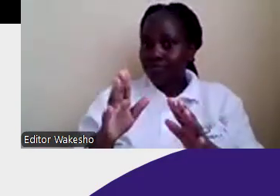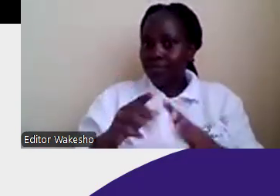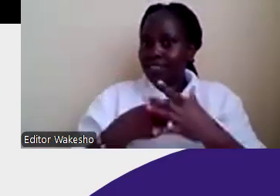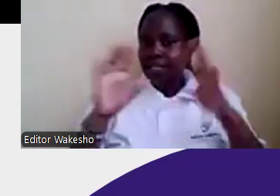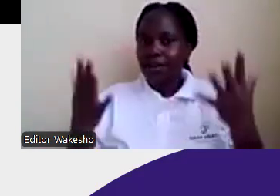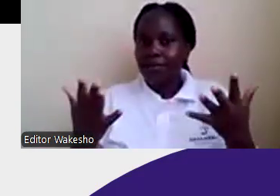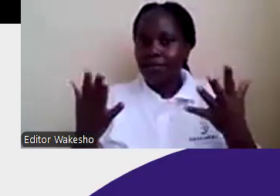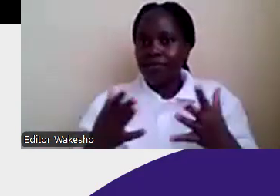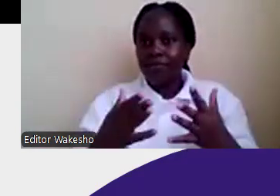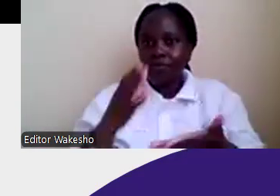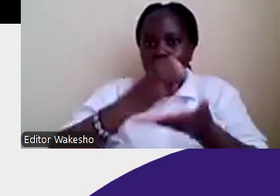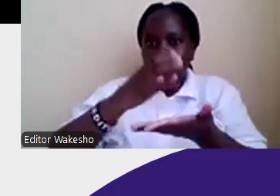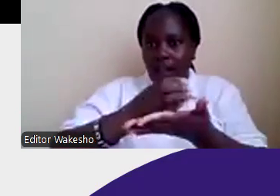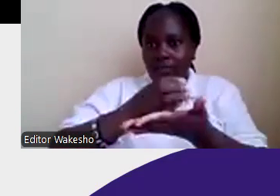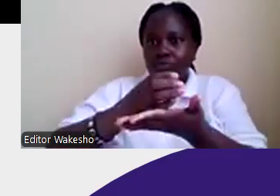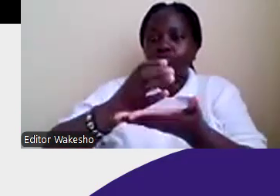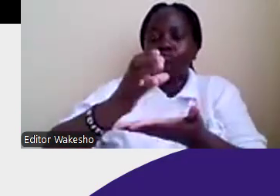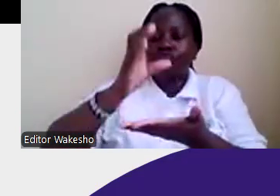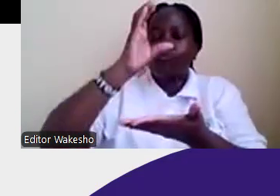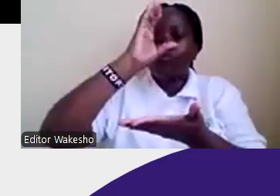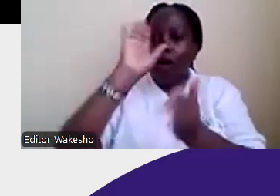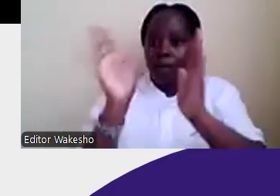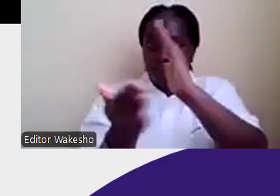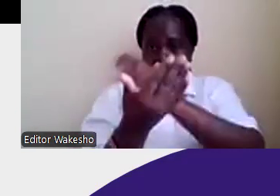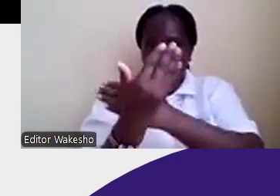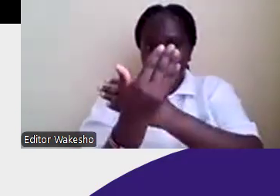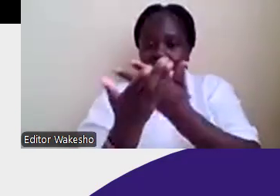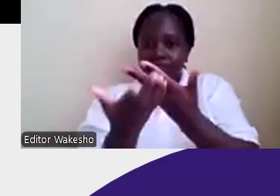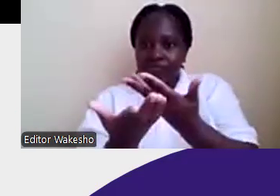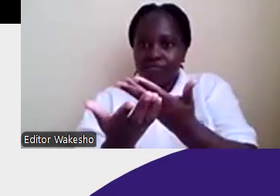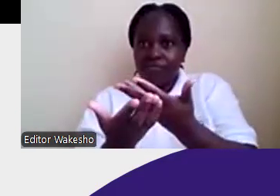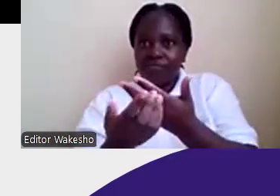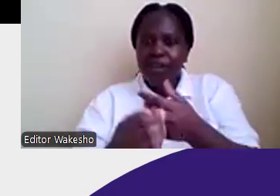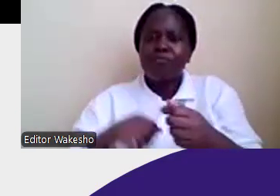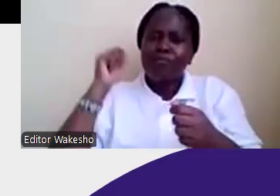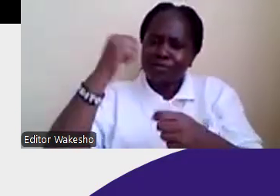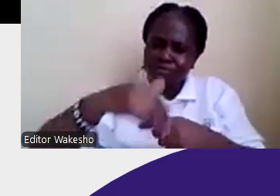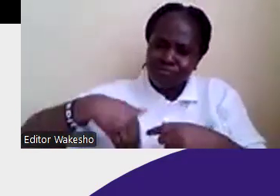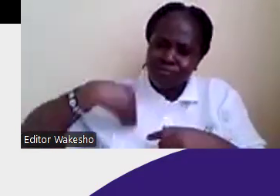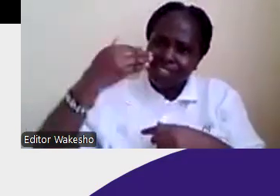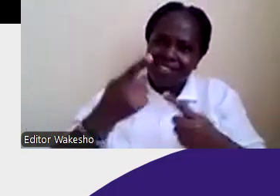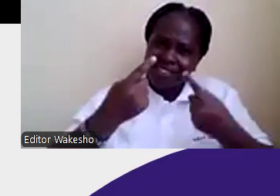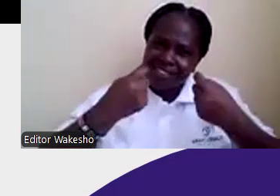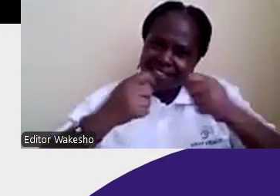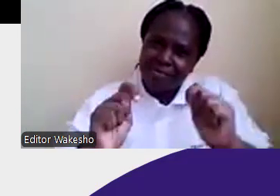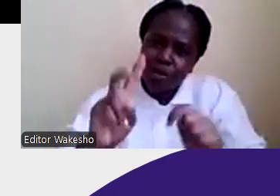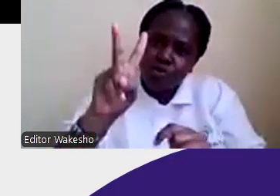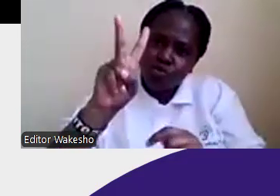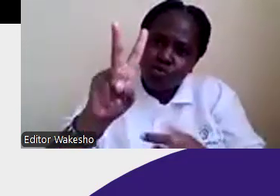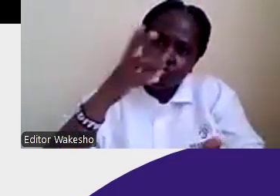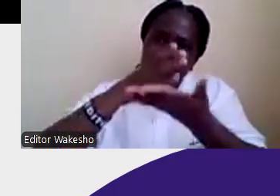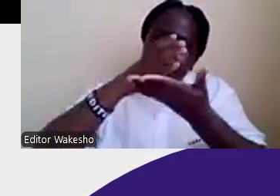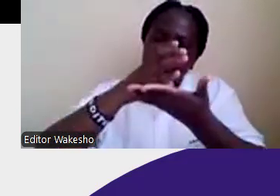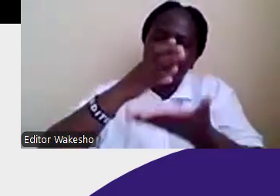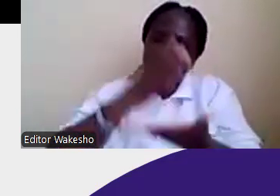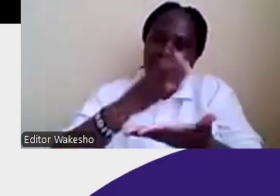a glass of water in the morning, maybe have a routine to take at least a glass or two before meals. That could